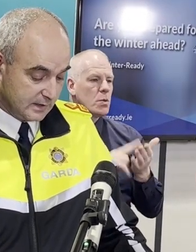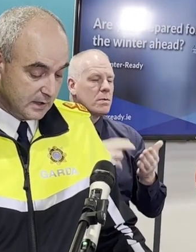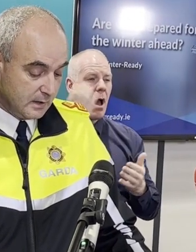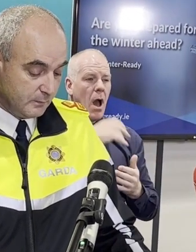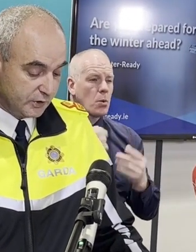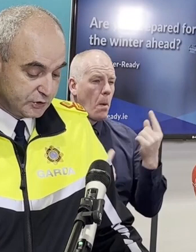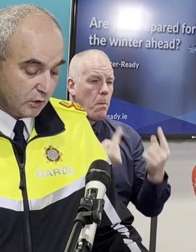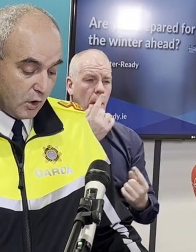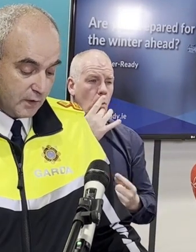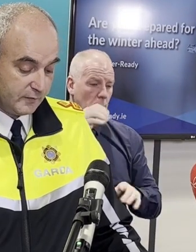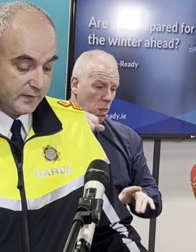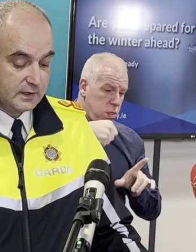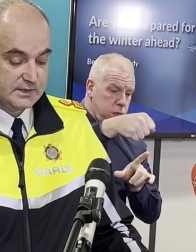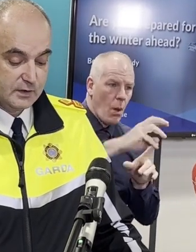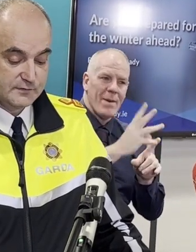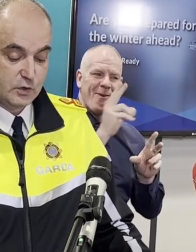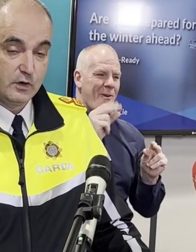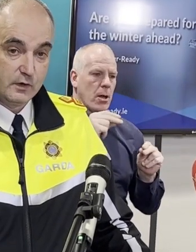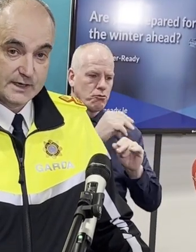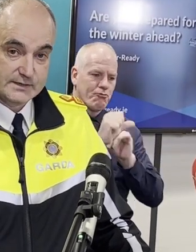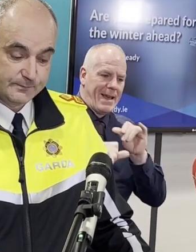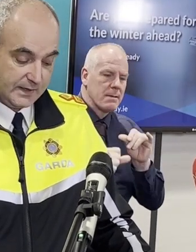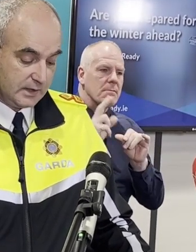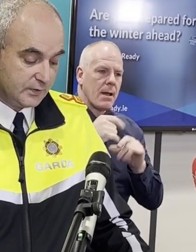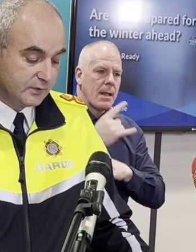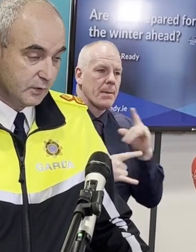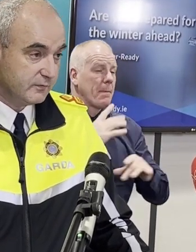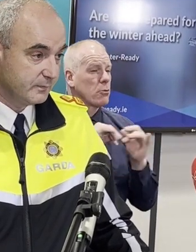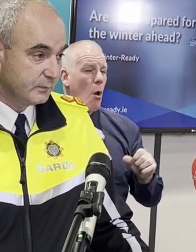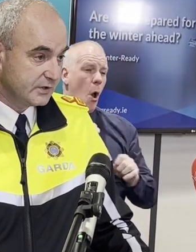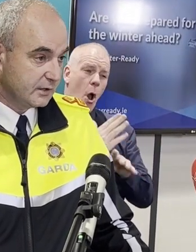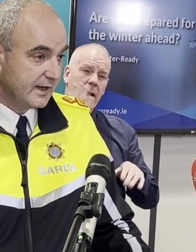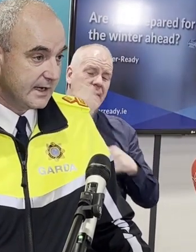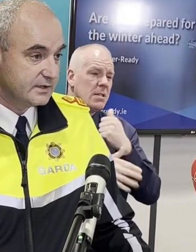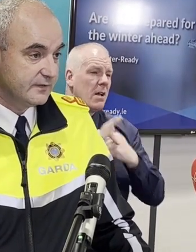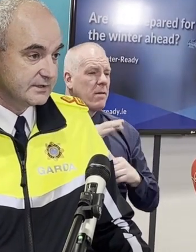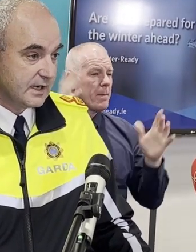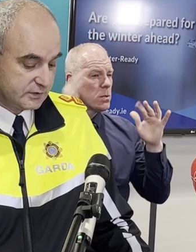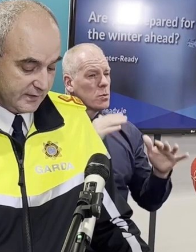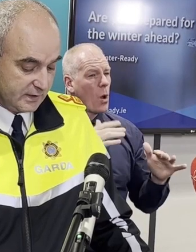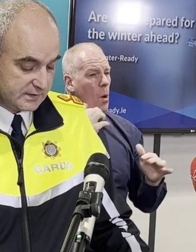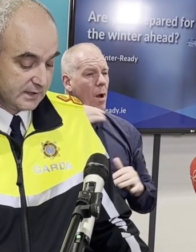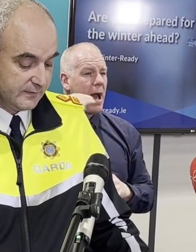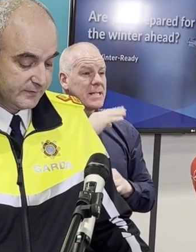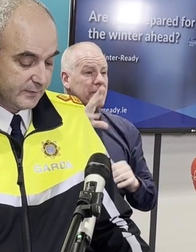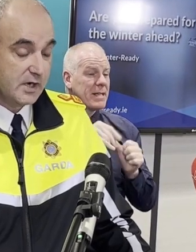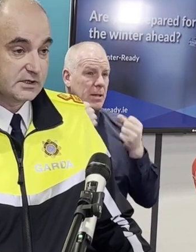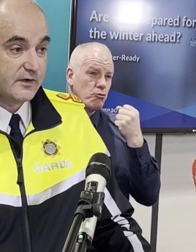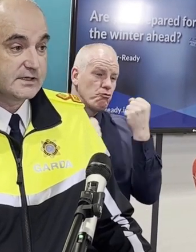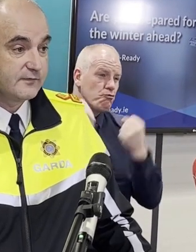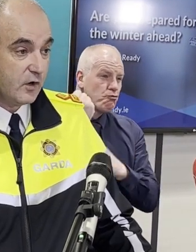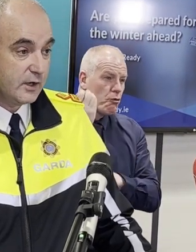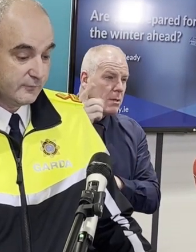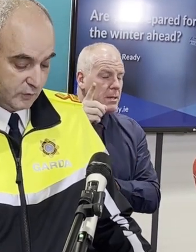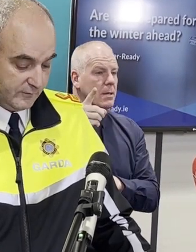glass. But ensure all of your vehicles clear of snow or ice, including the roof, particularly HGVs and larger vehicles. Deposits